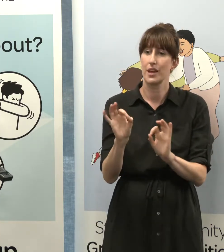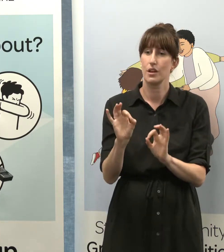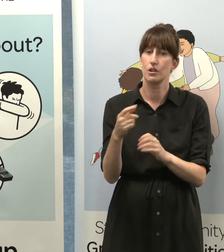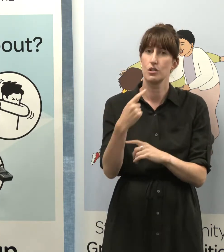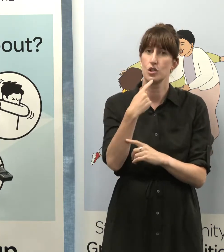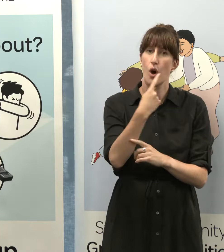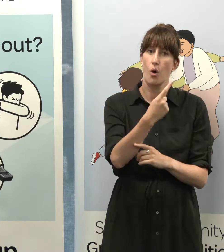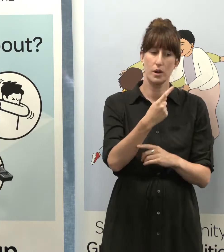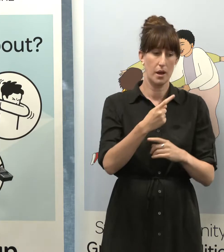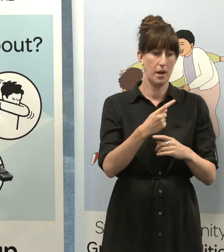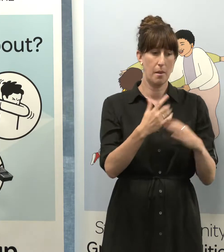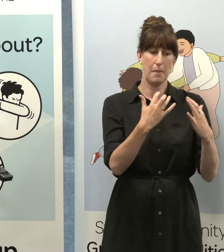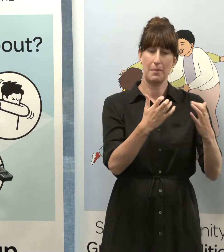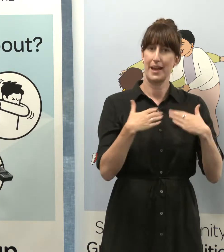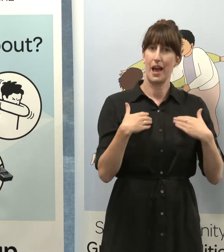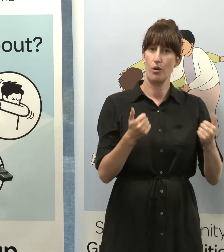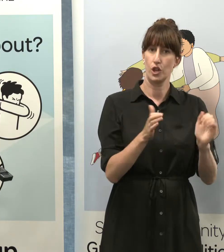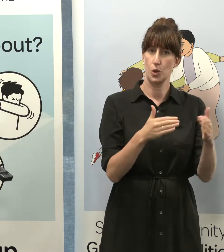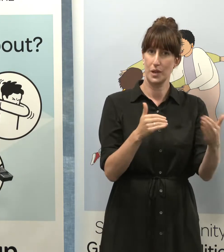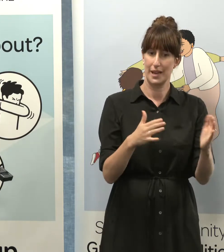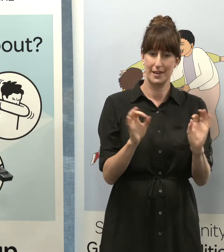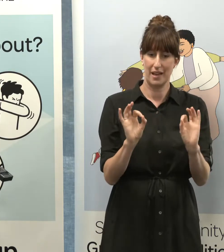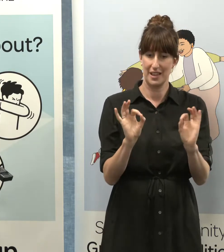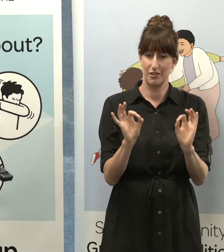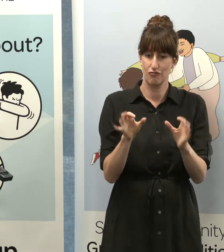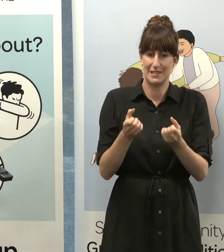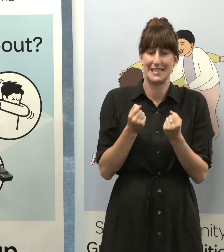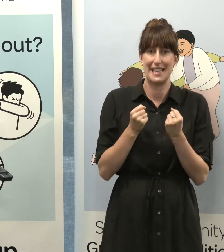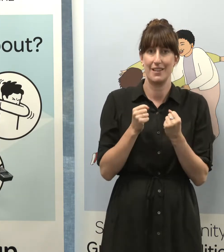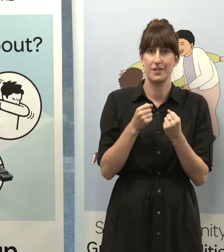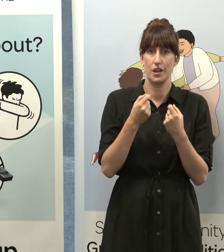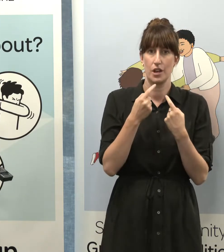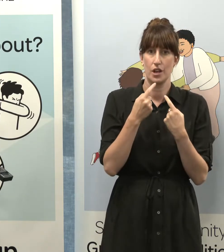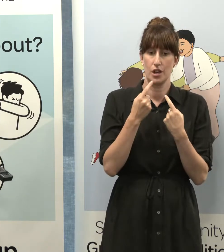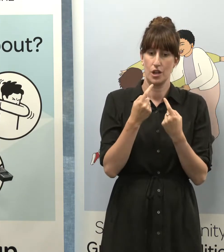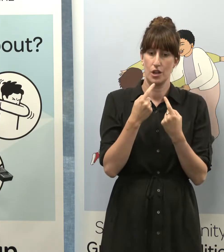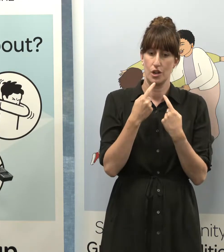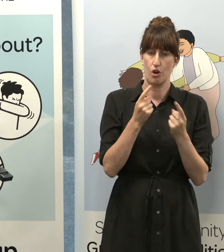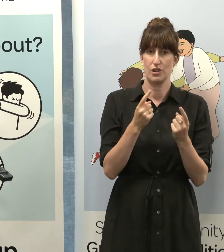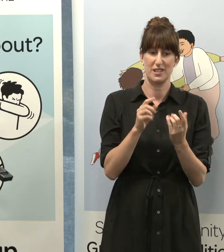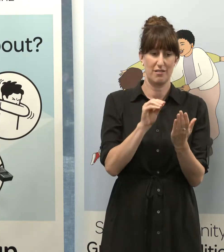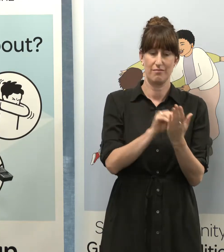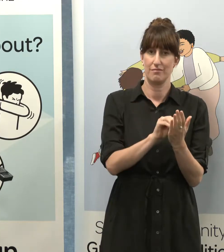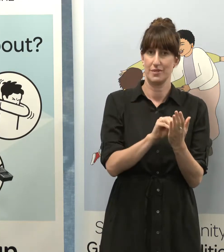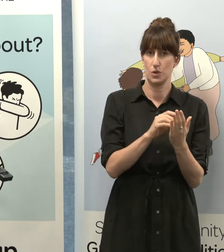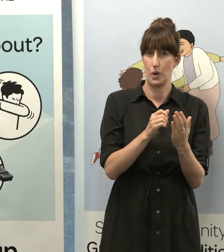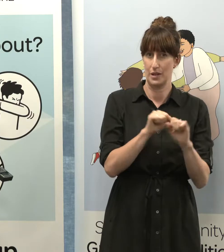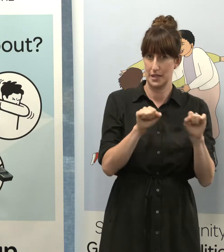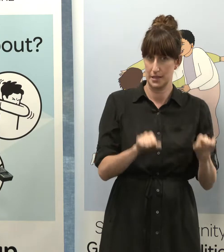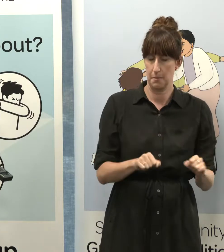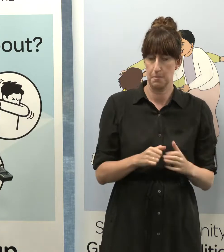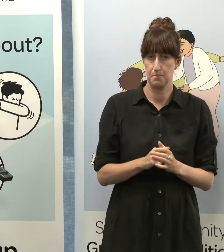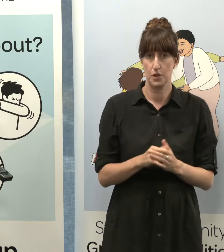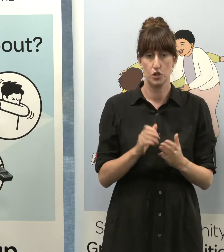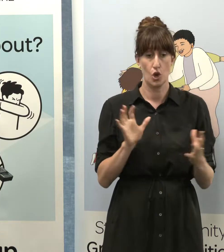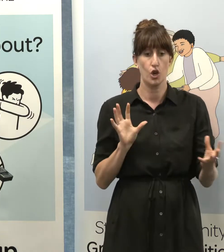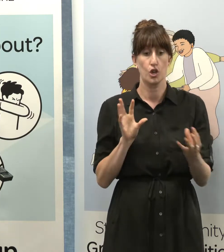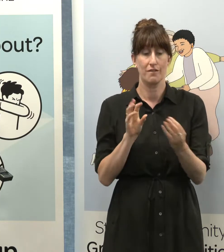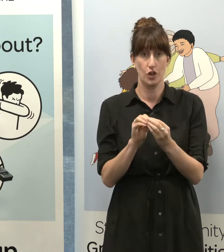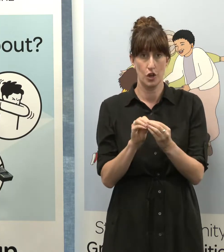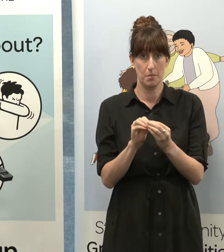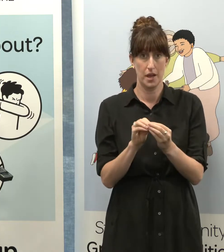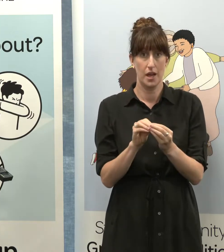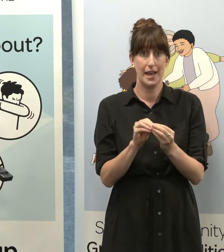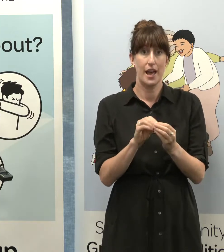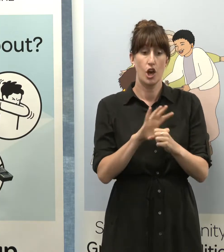unit and notified through our old system. So, I want to just confirm that our total number of